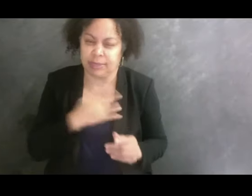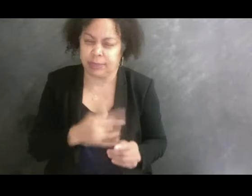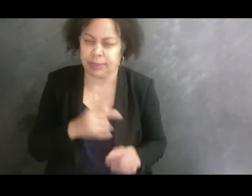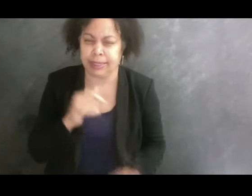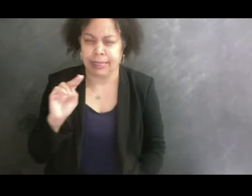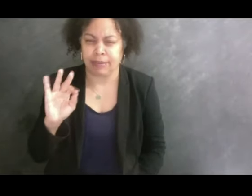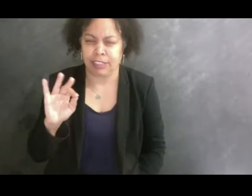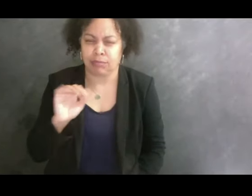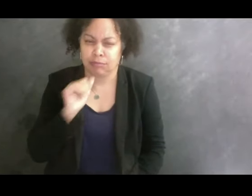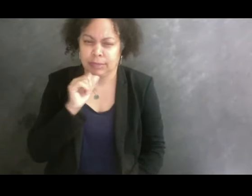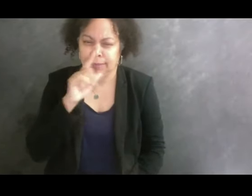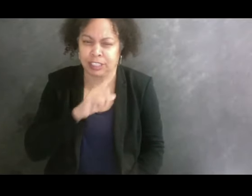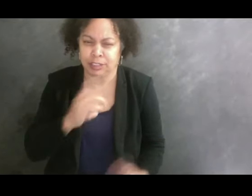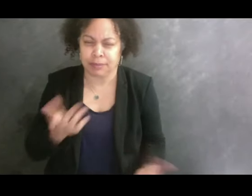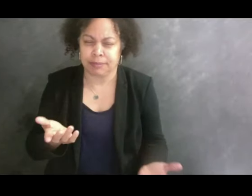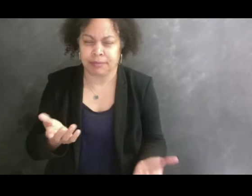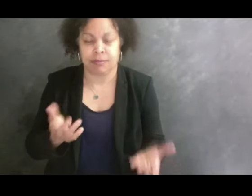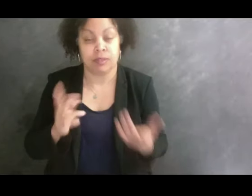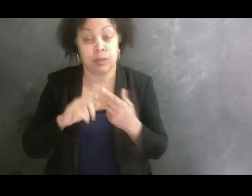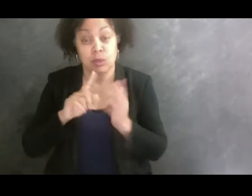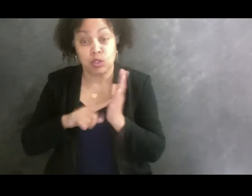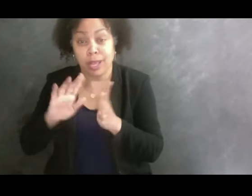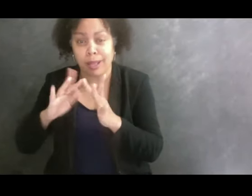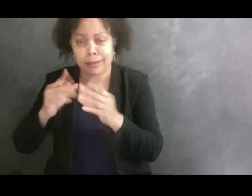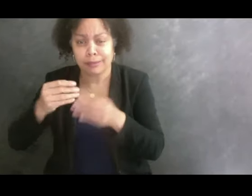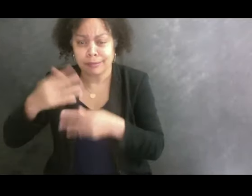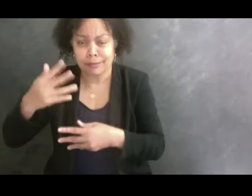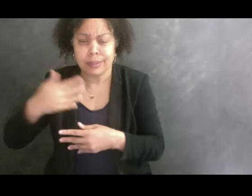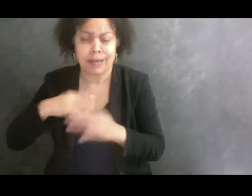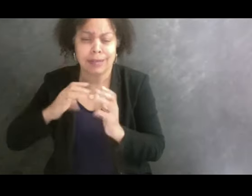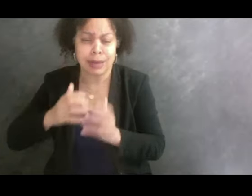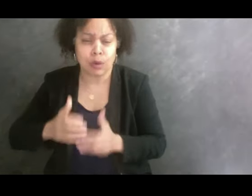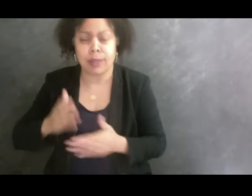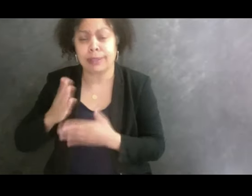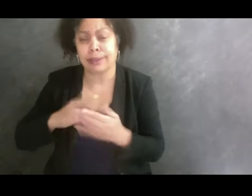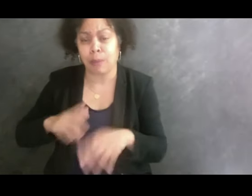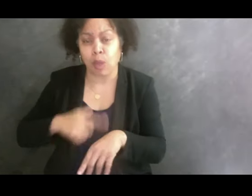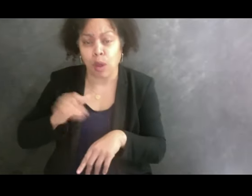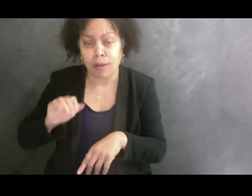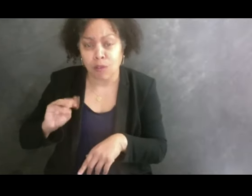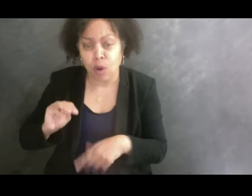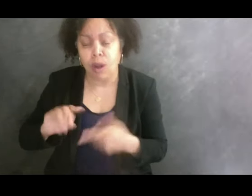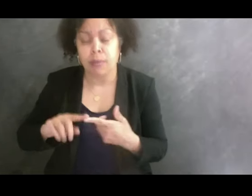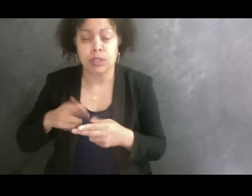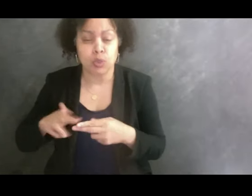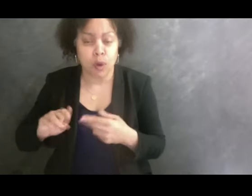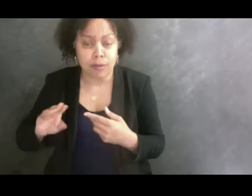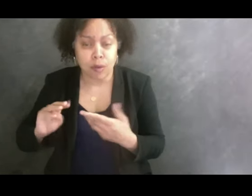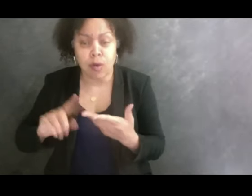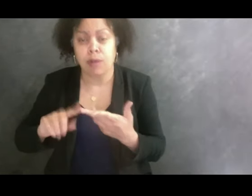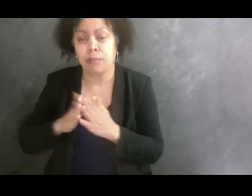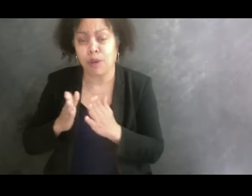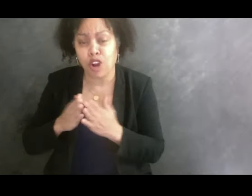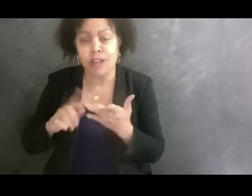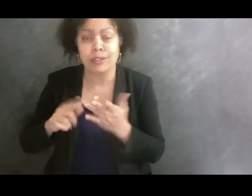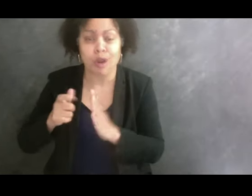from their website that there's different categories you can apply in: long form, short form, books, articles, things like that. For